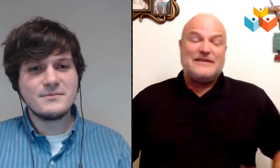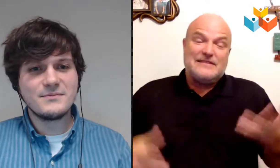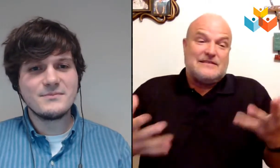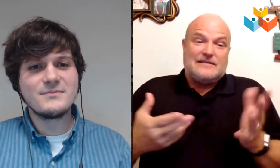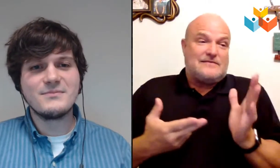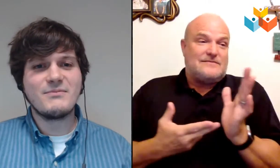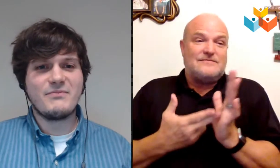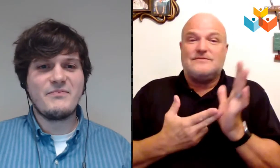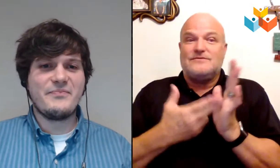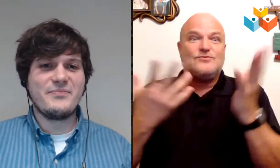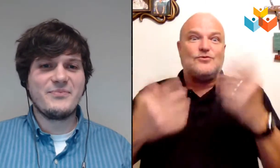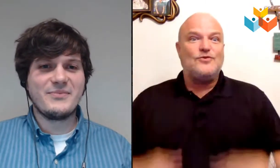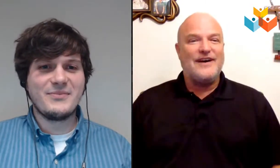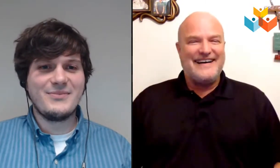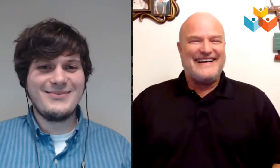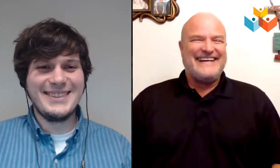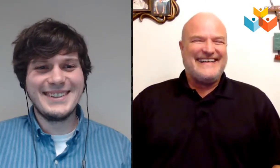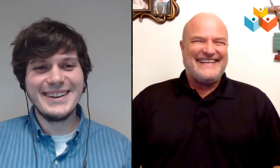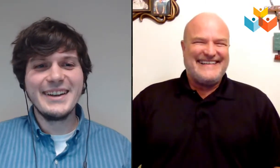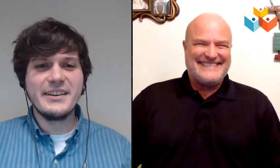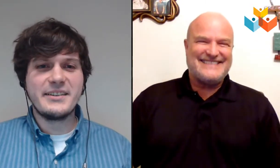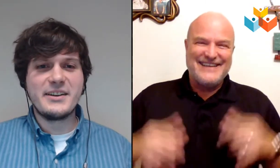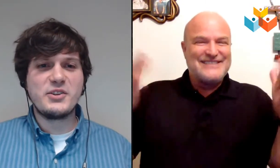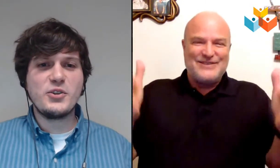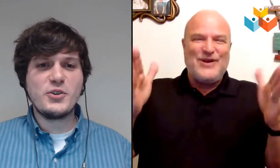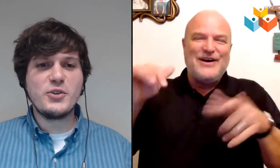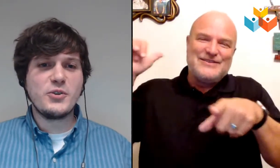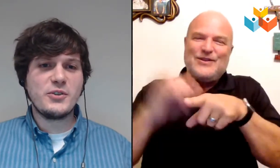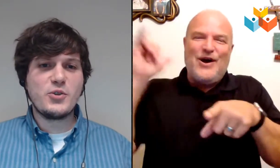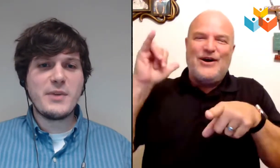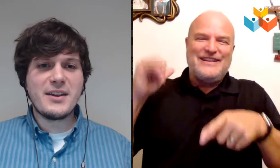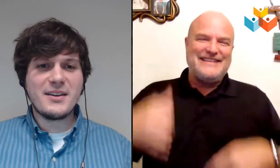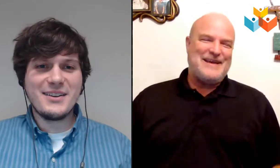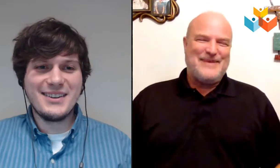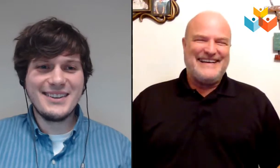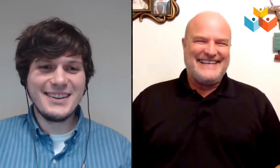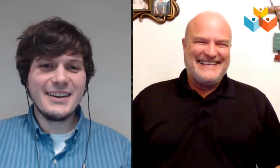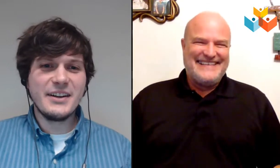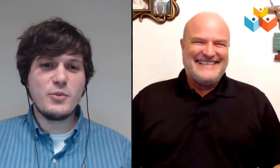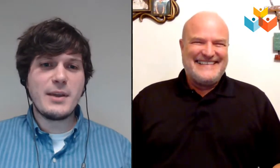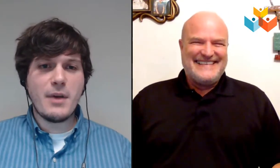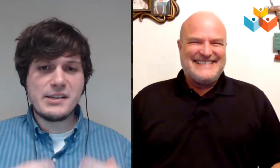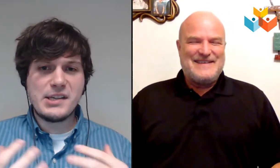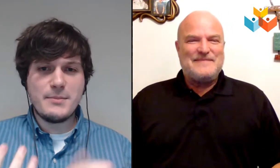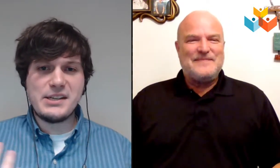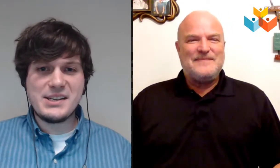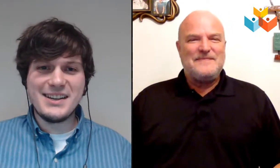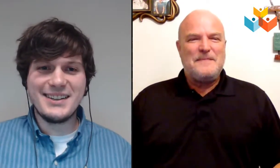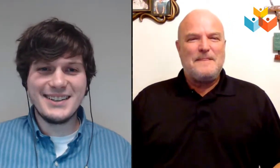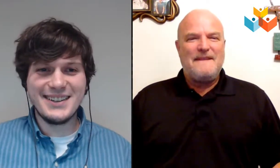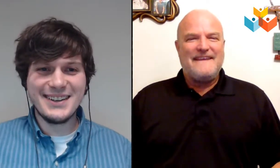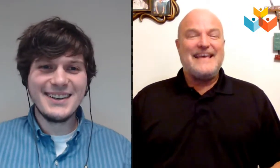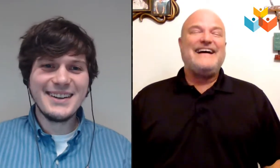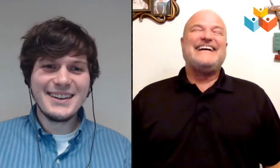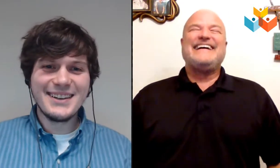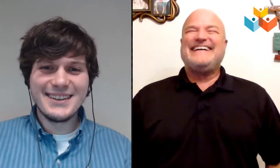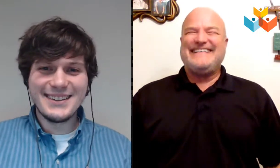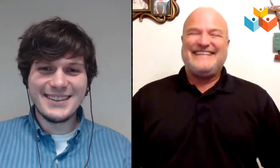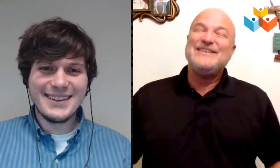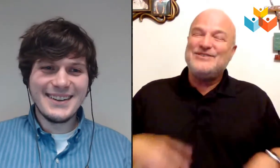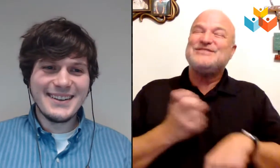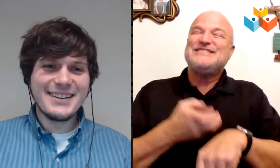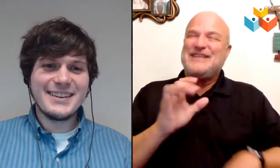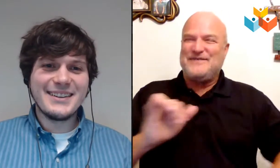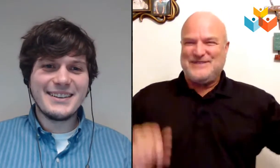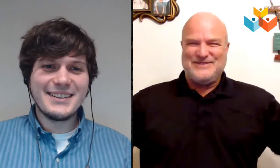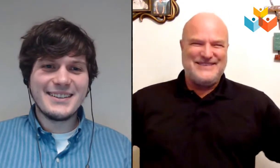accept it because it's true. Yeah, a long name. You make mine seem easy.